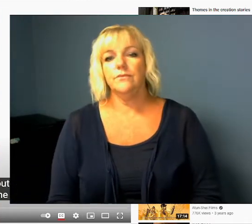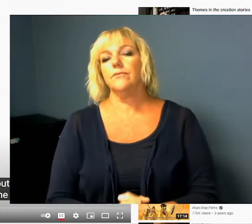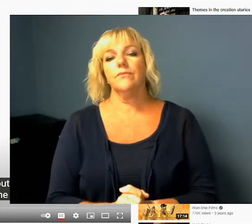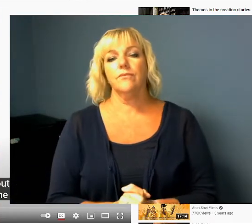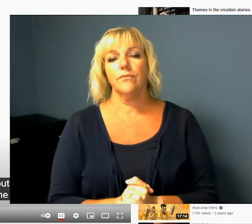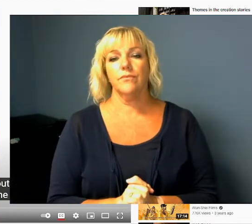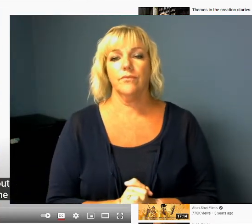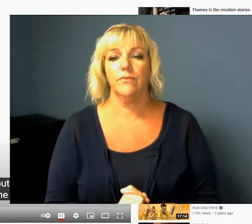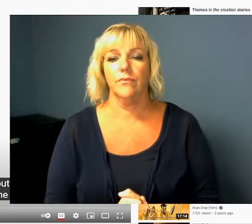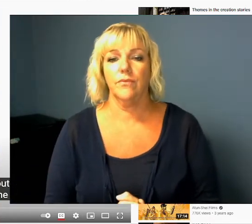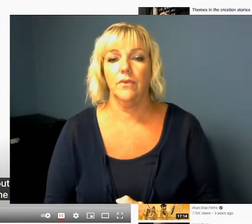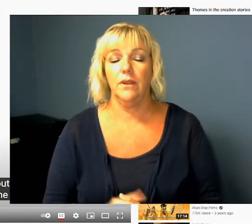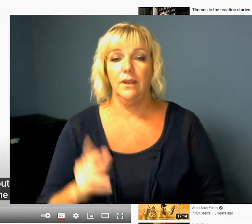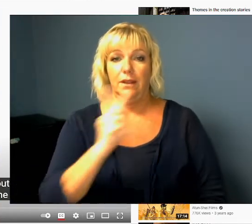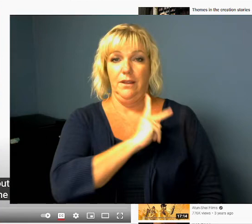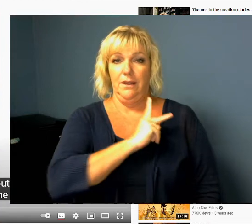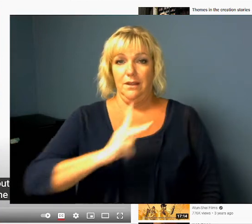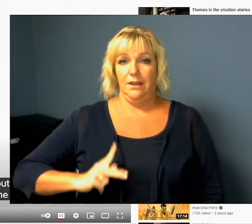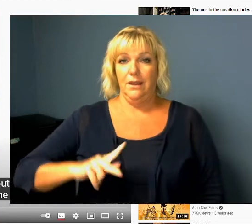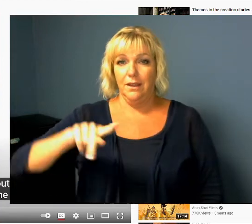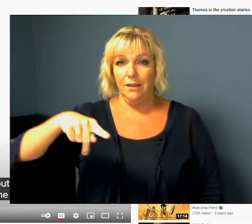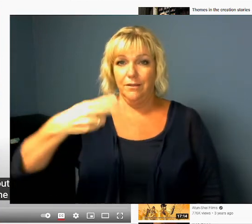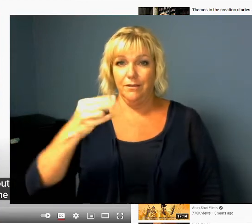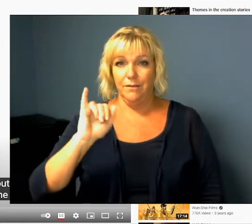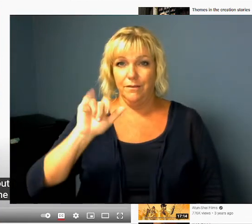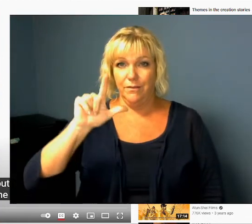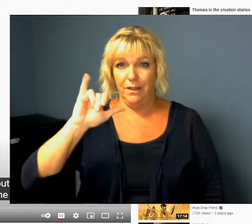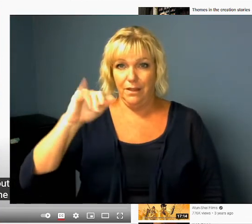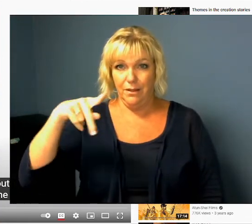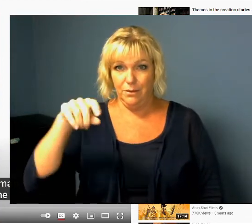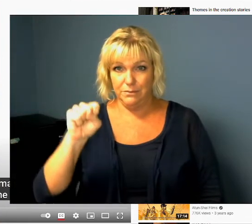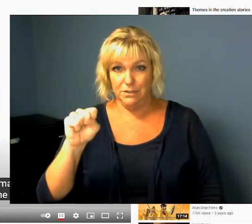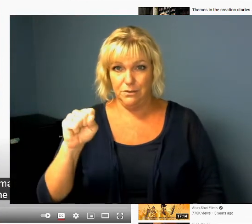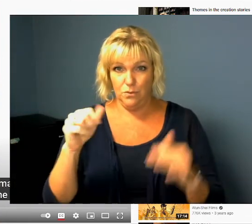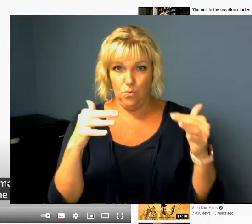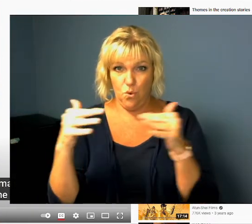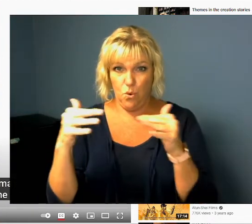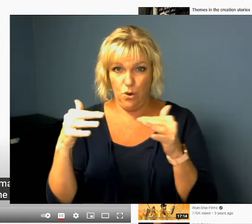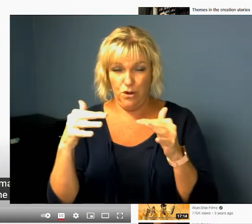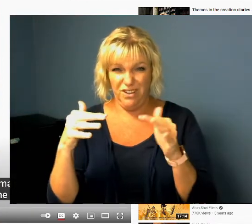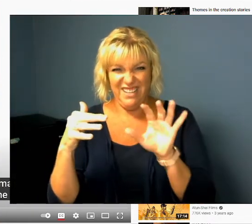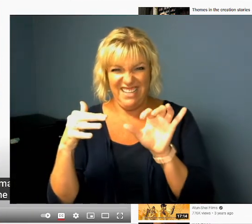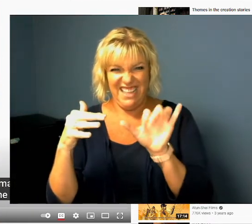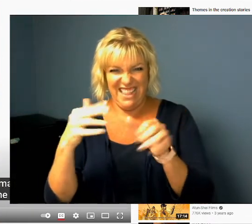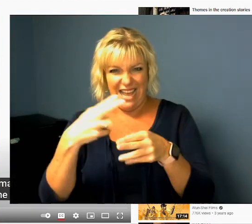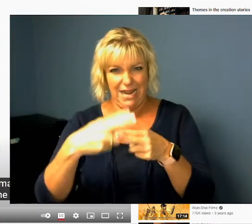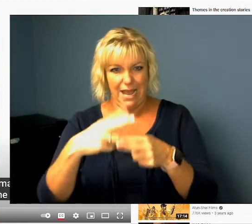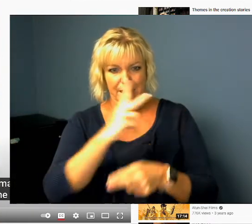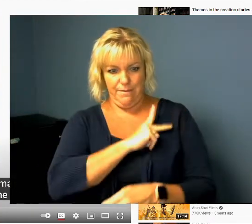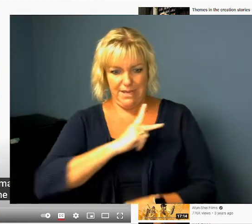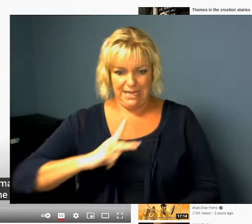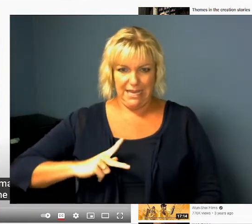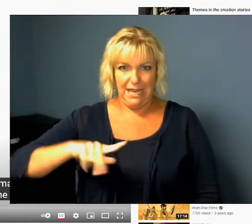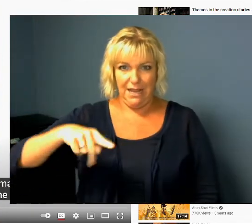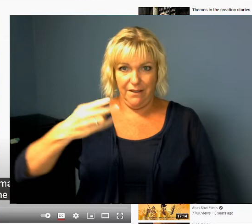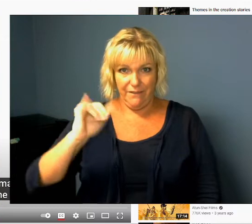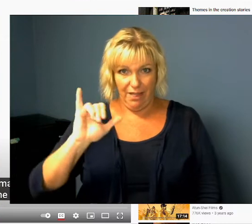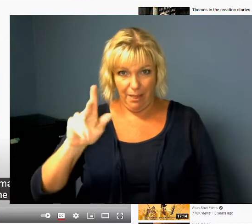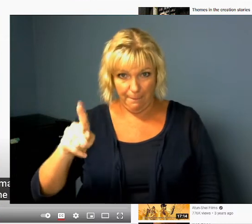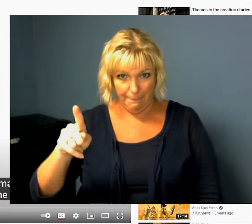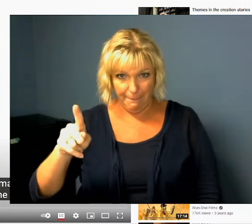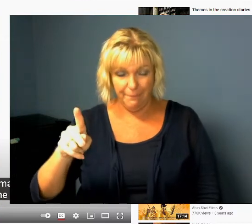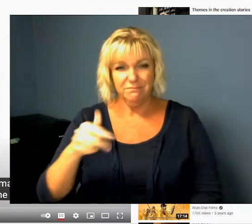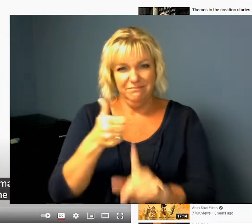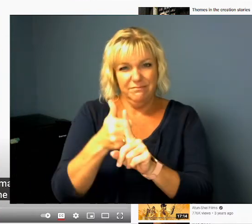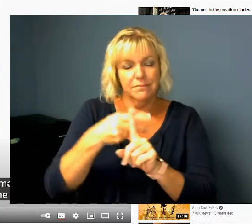Okay, so the first thing to talk about King Philip's War is this is a name that the English colonist gave